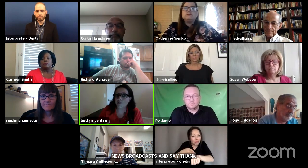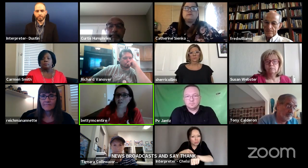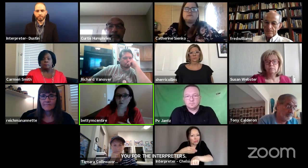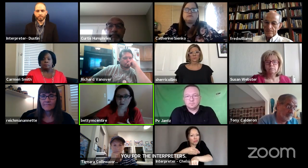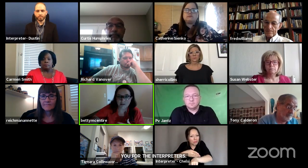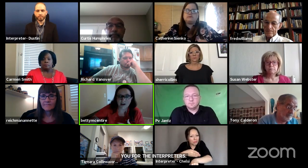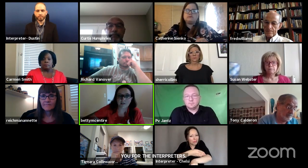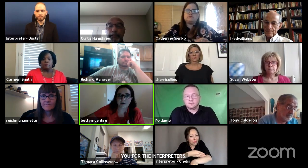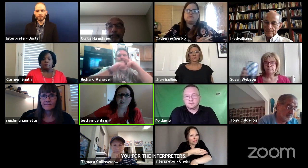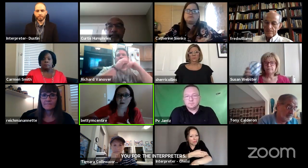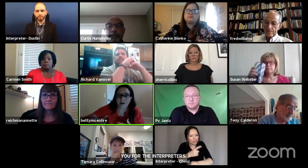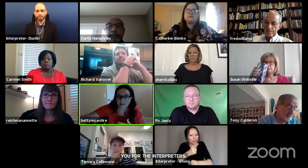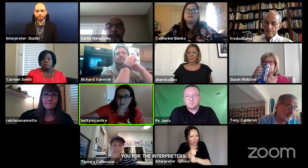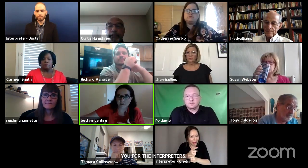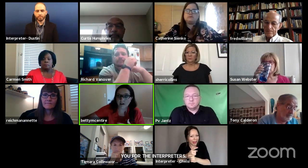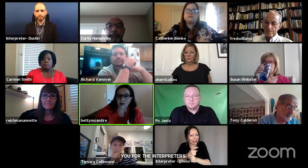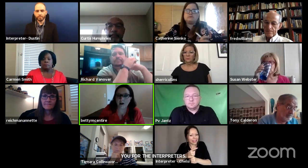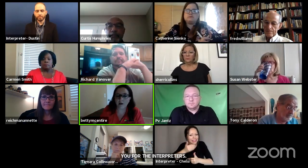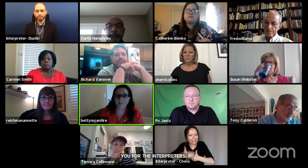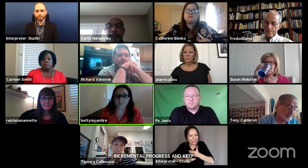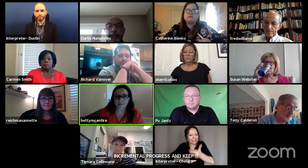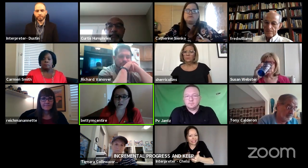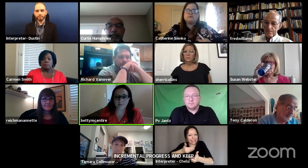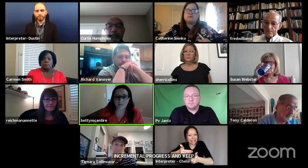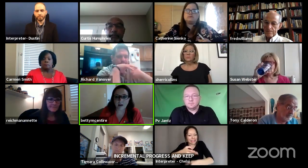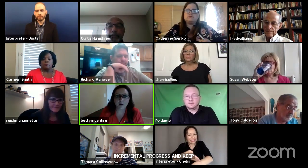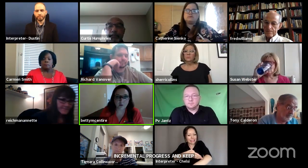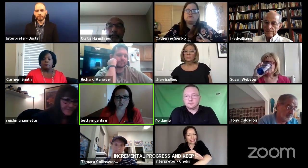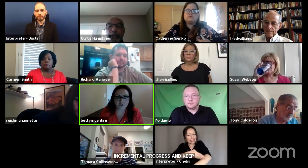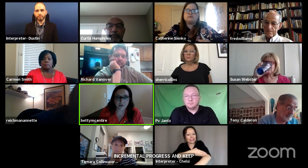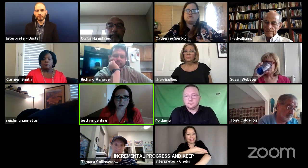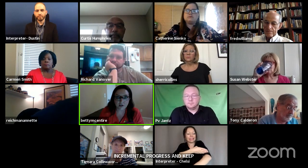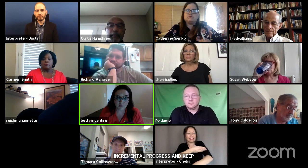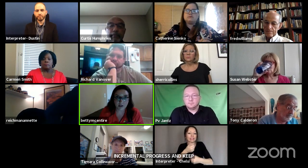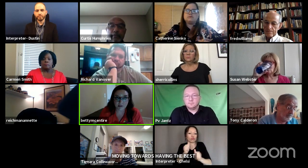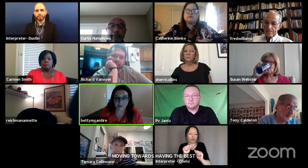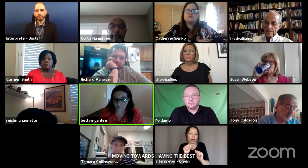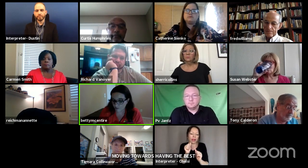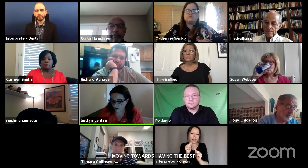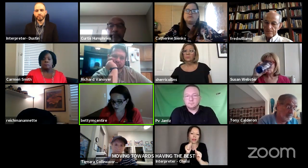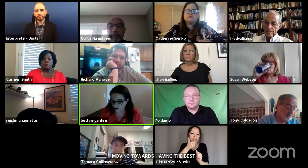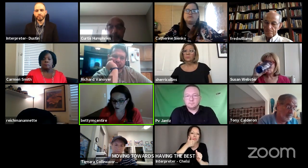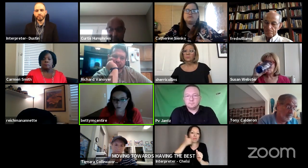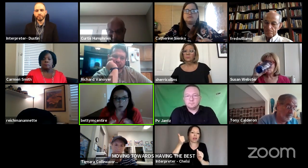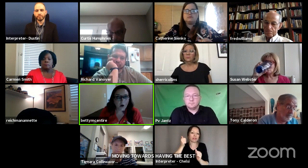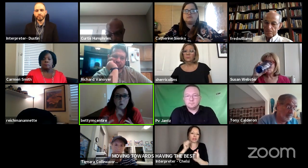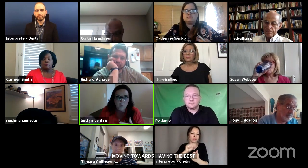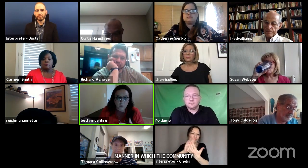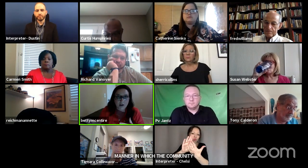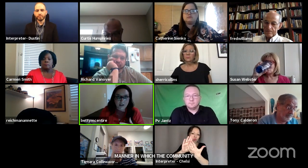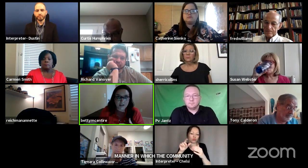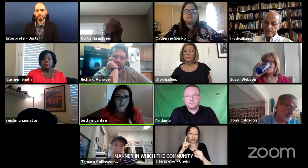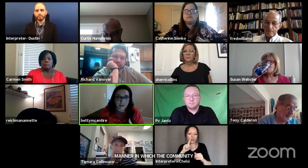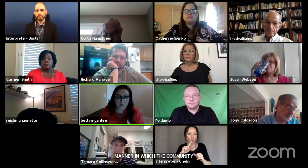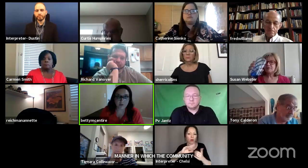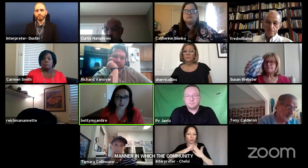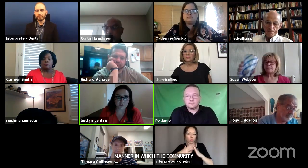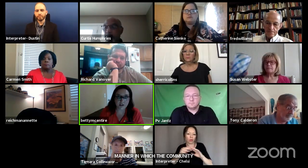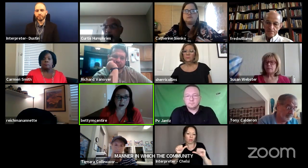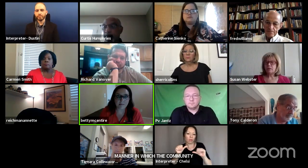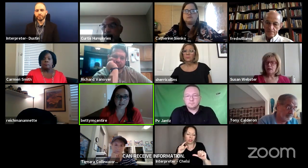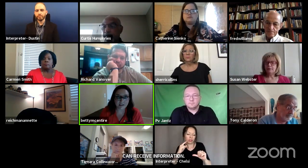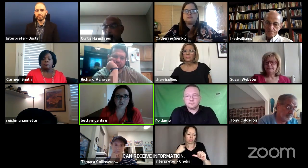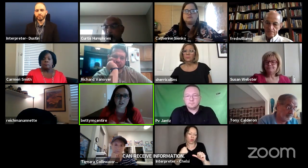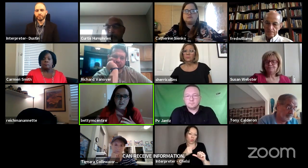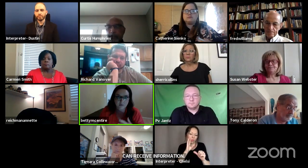keep moving towards having the best manner in which the community can receive information. So we're going to continue pushing